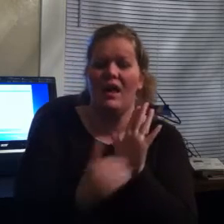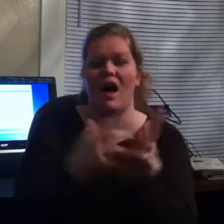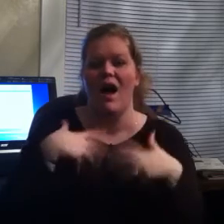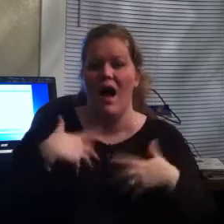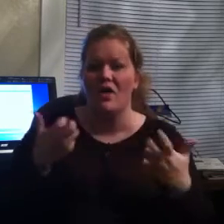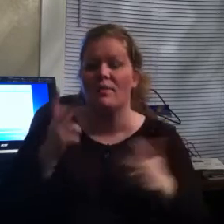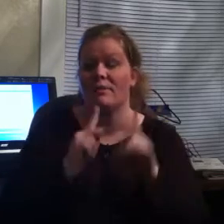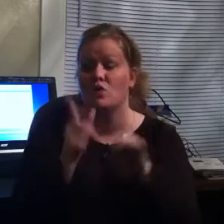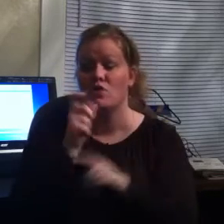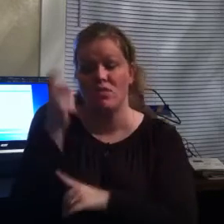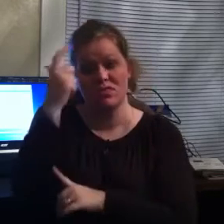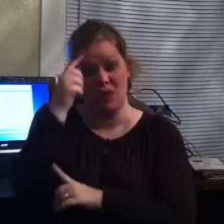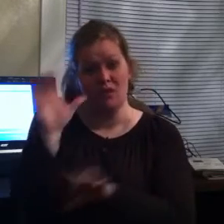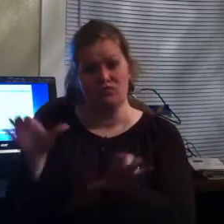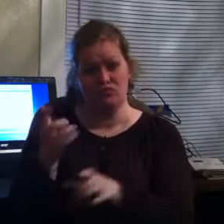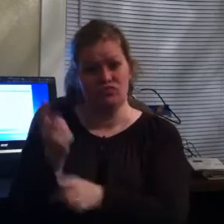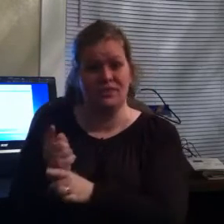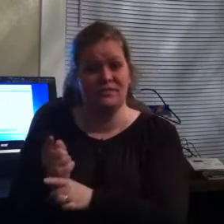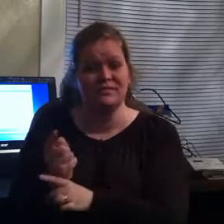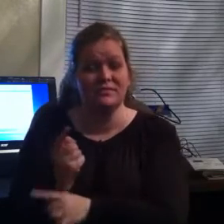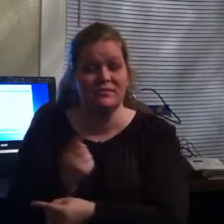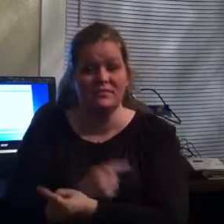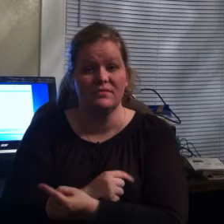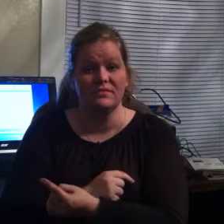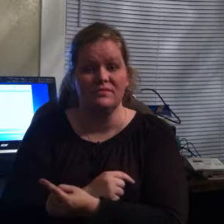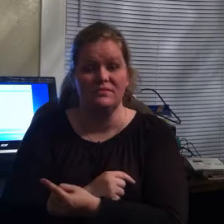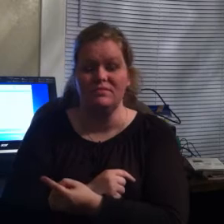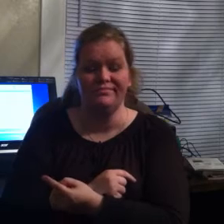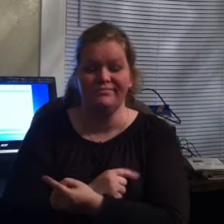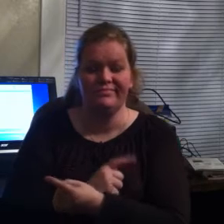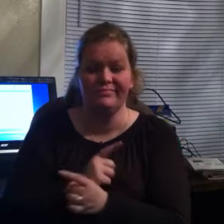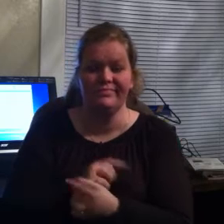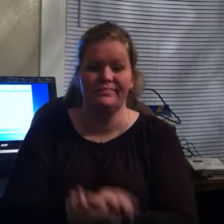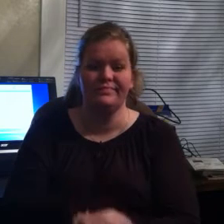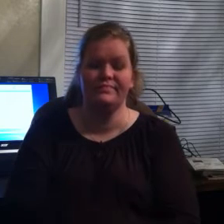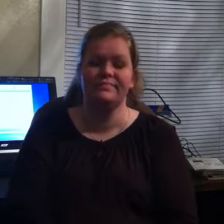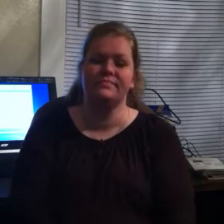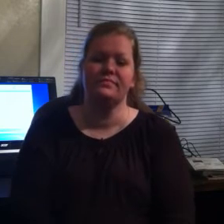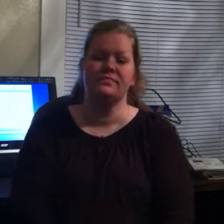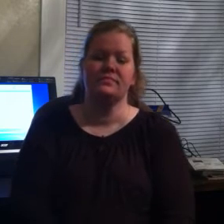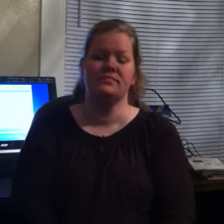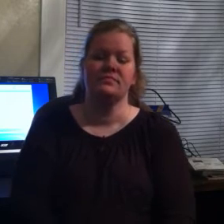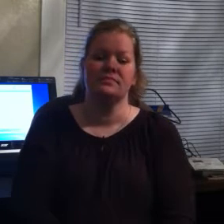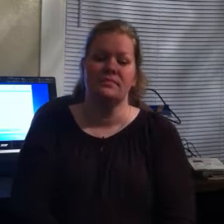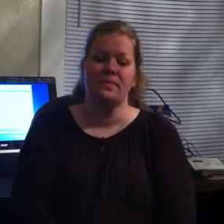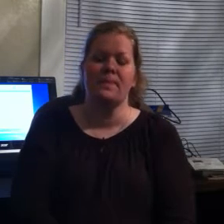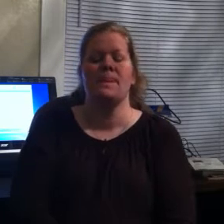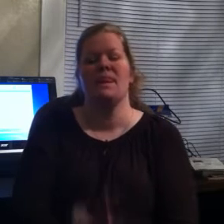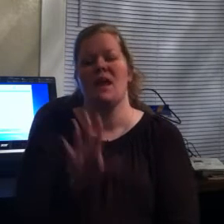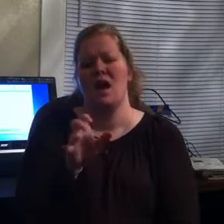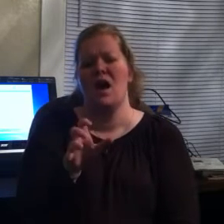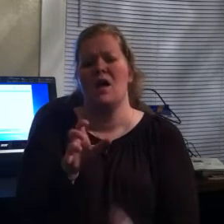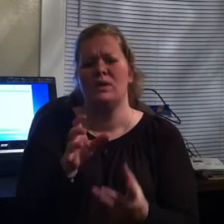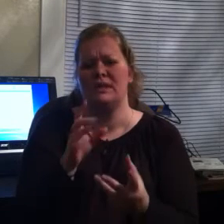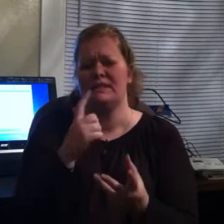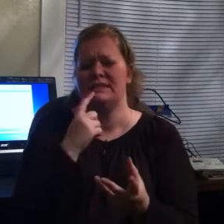were doing it right. I want to make a strong statement to you.